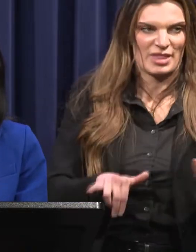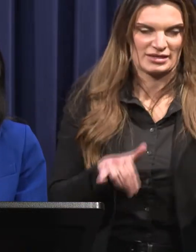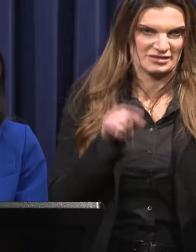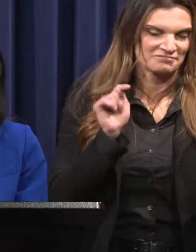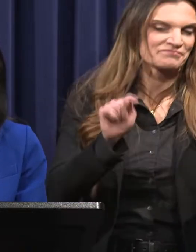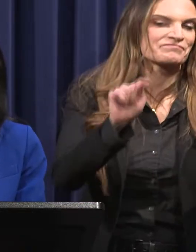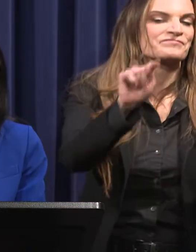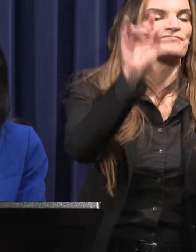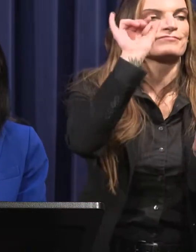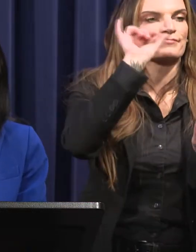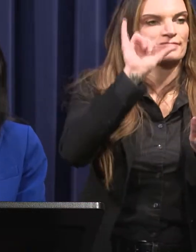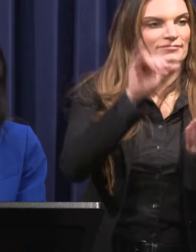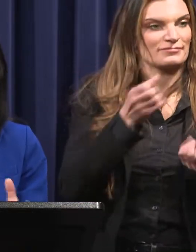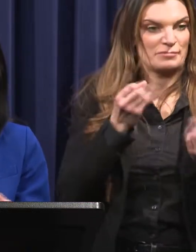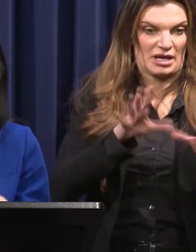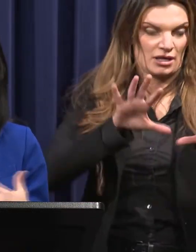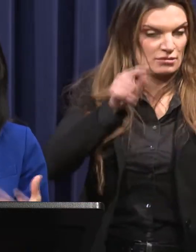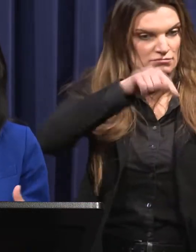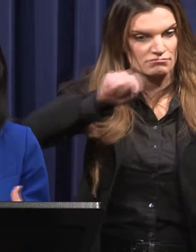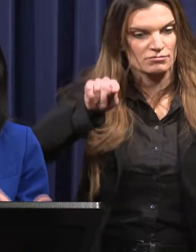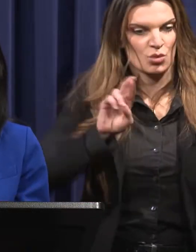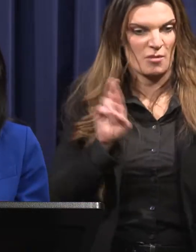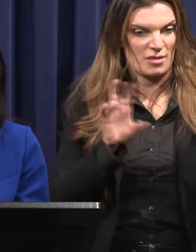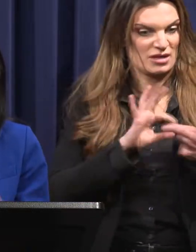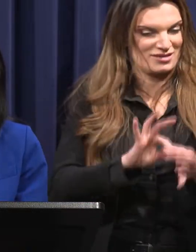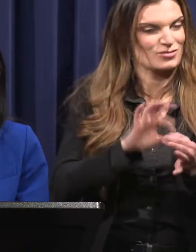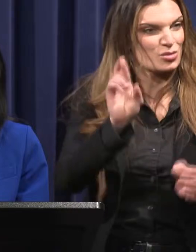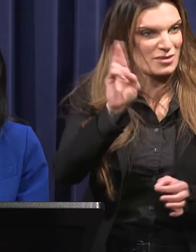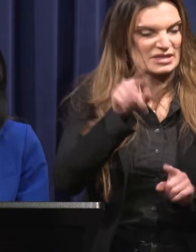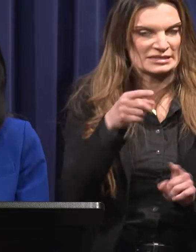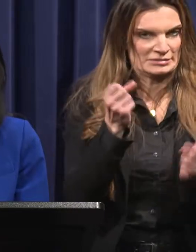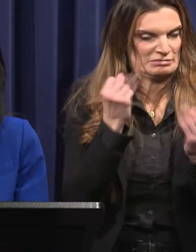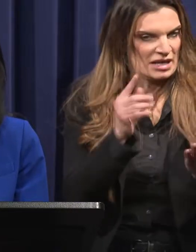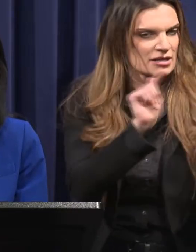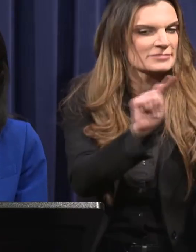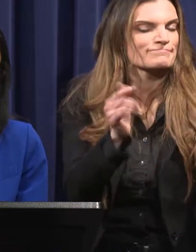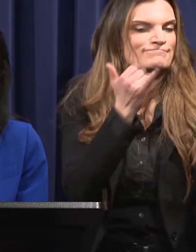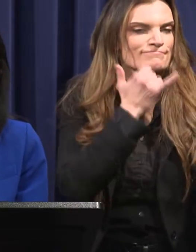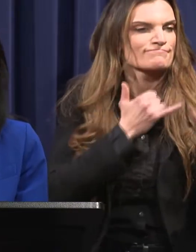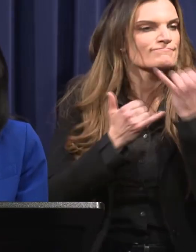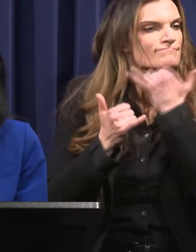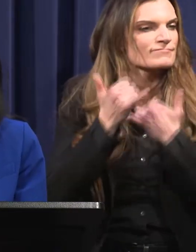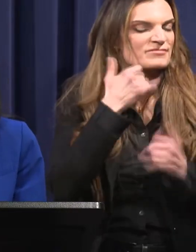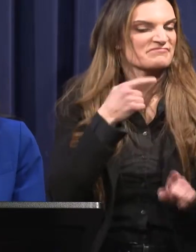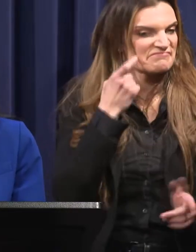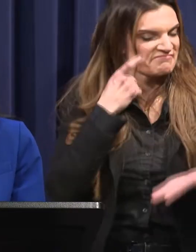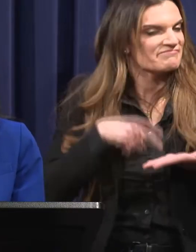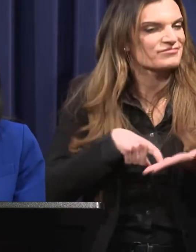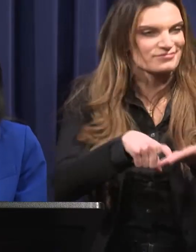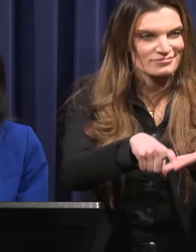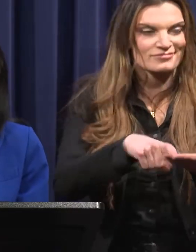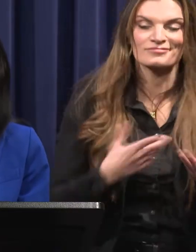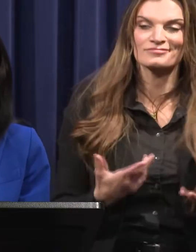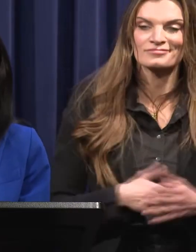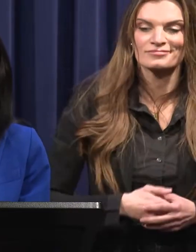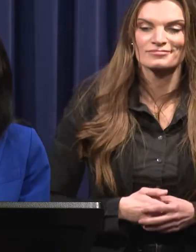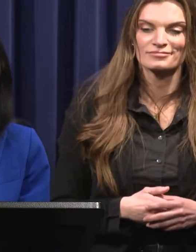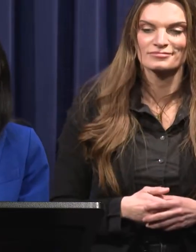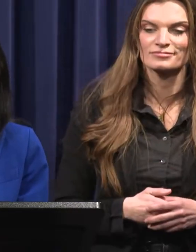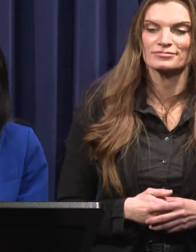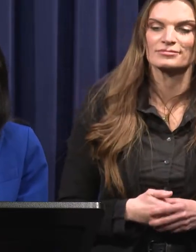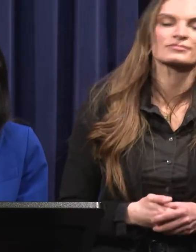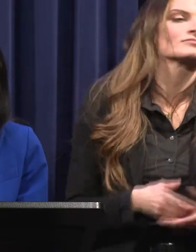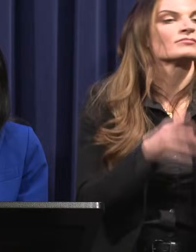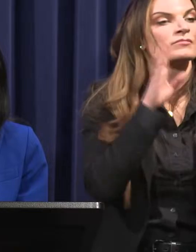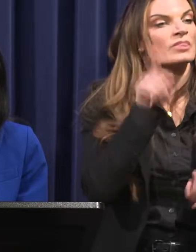involved members of the Republican Party or those who are affiliated with them. You could spend a lot of time, money, and effort trying to